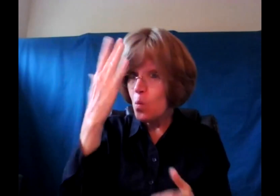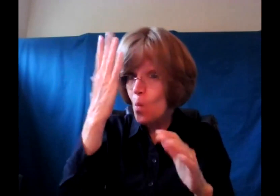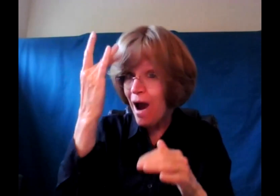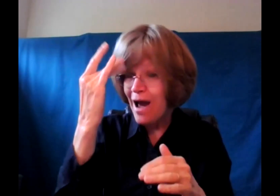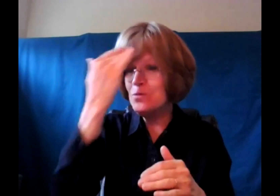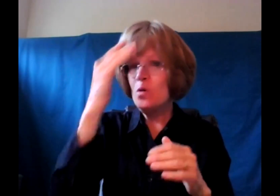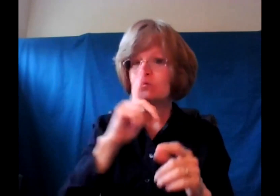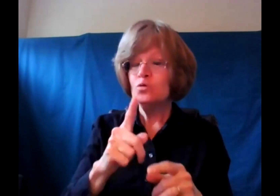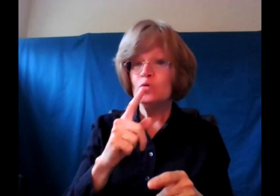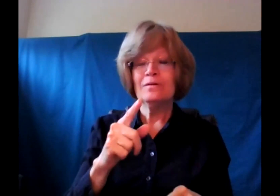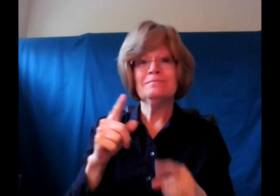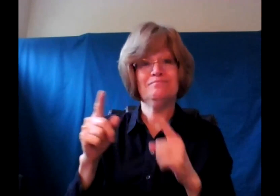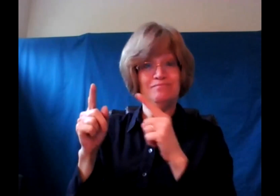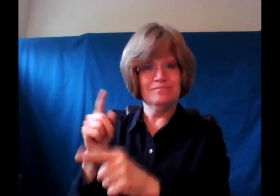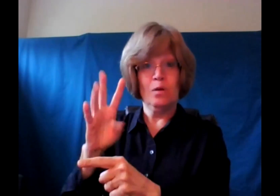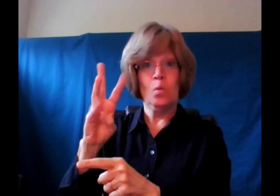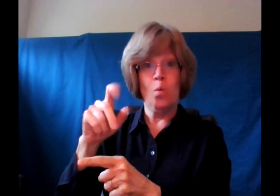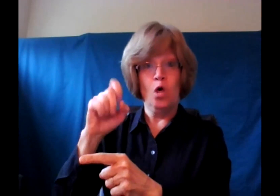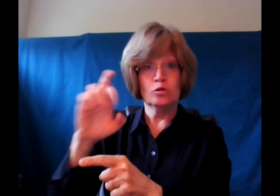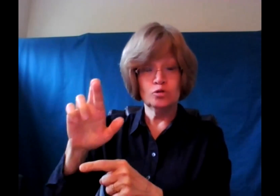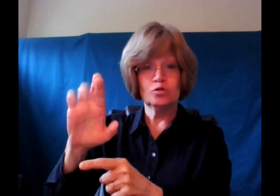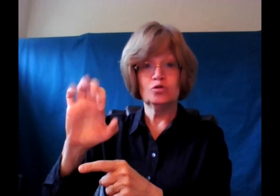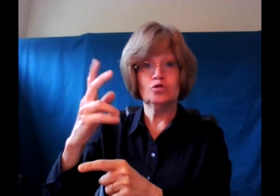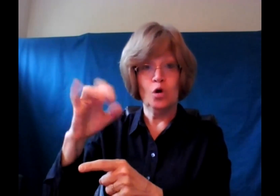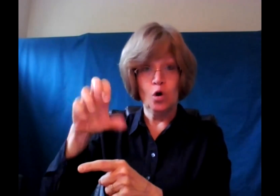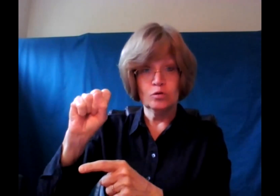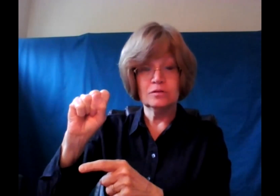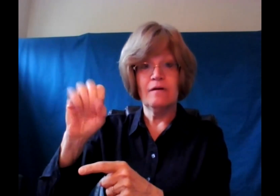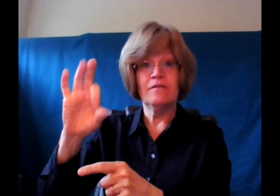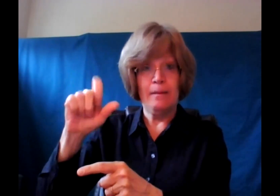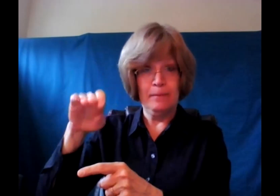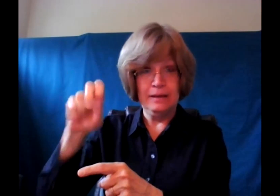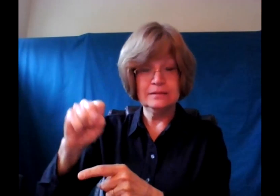because Walter Charles Flemings was my maternal grandfather.